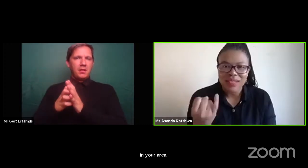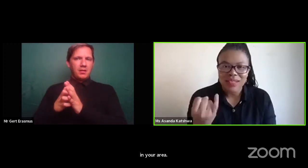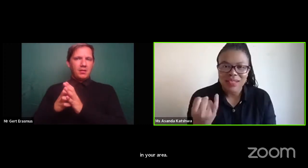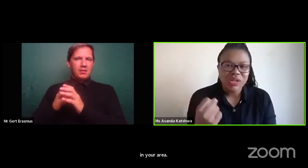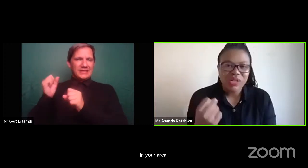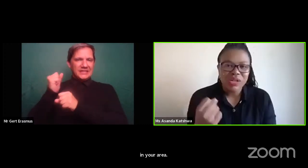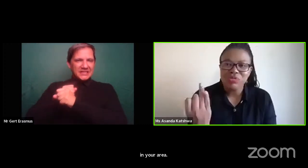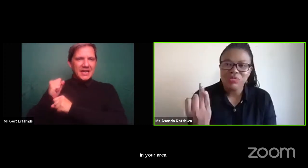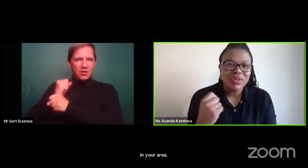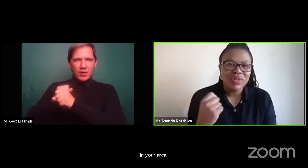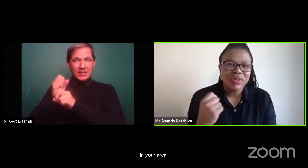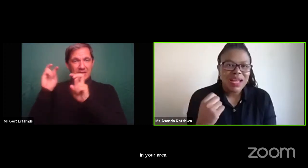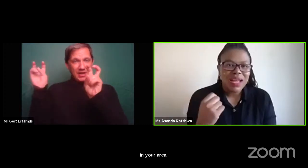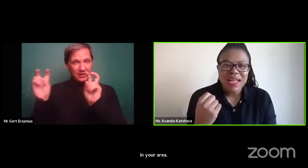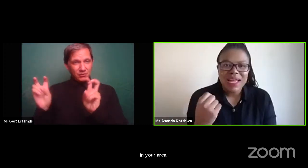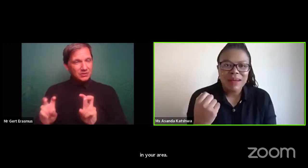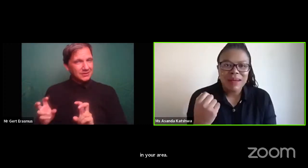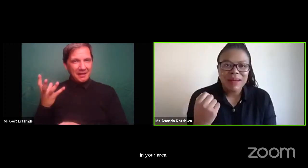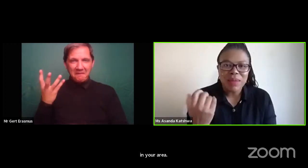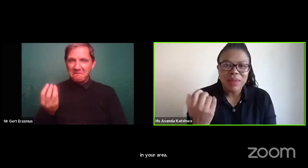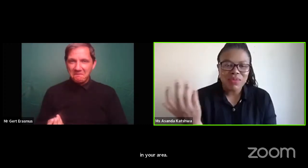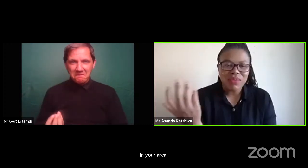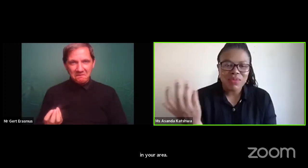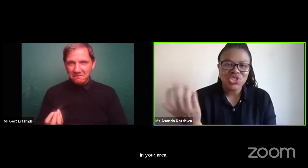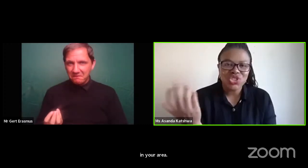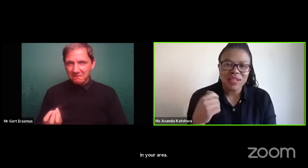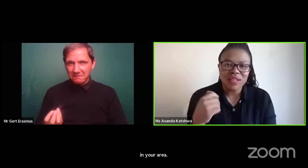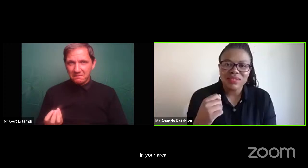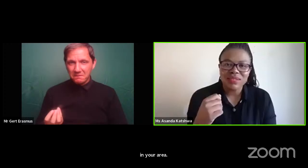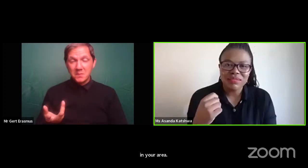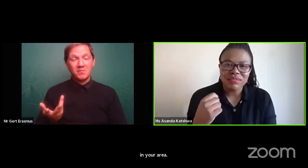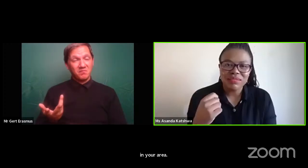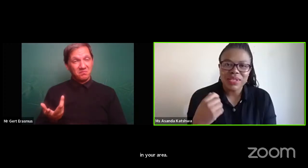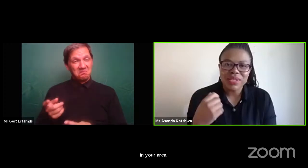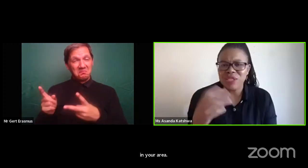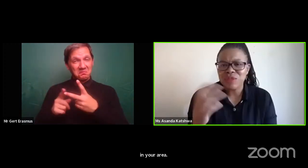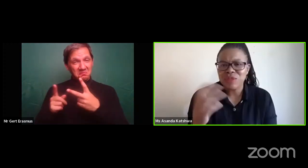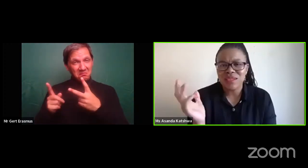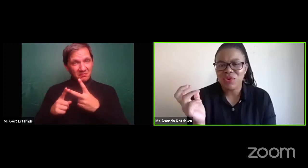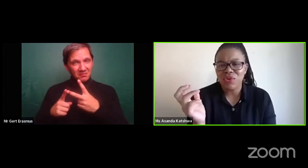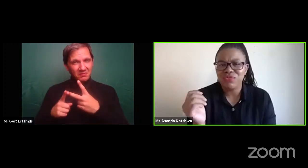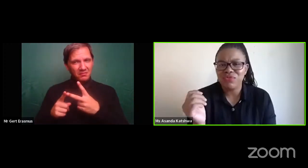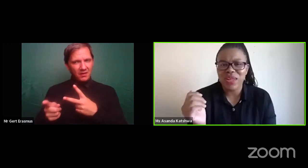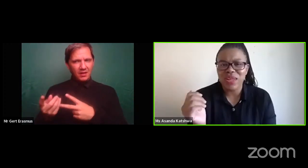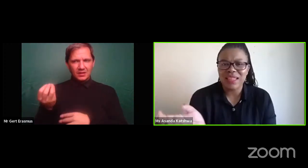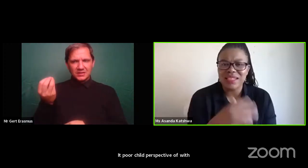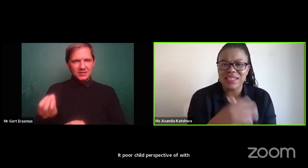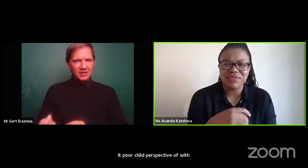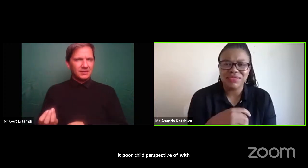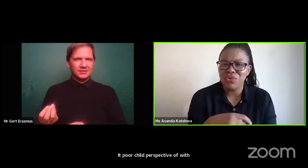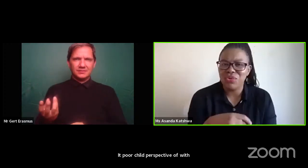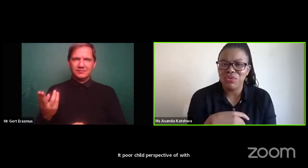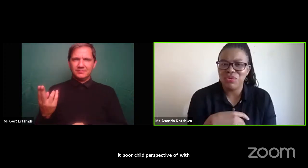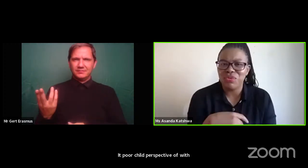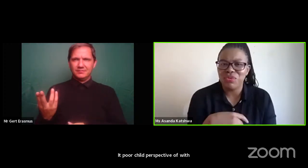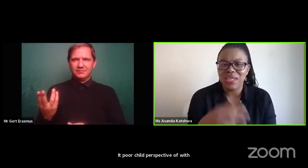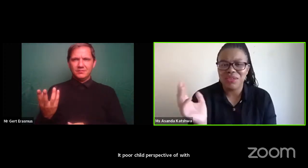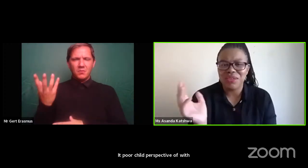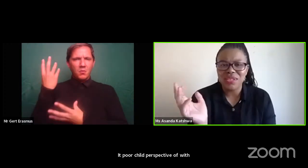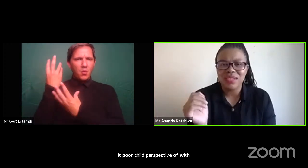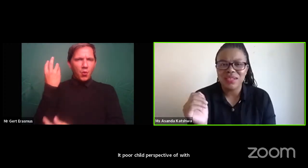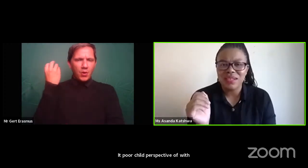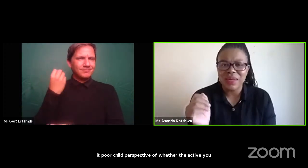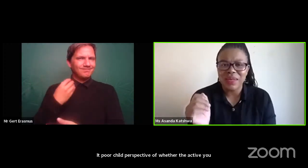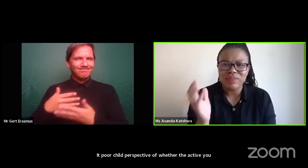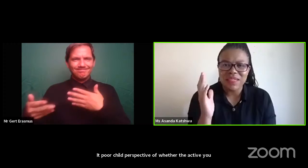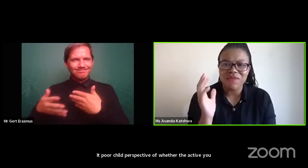one. Two, a poor child, irrespective of whether they are deaf or